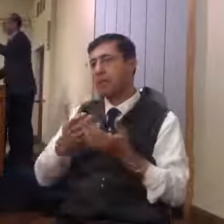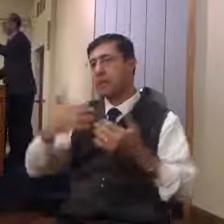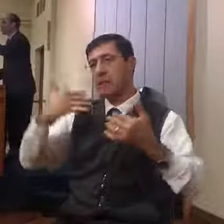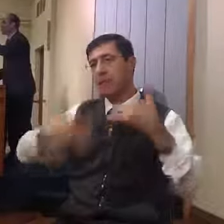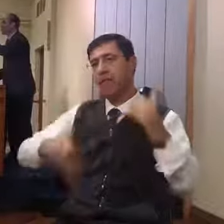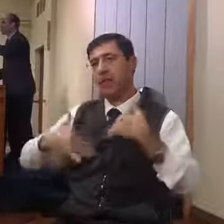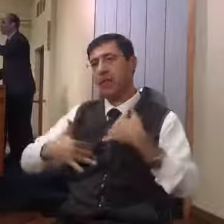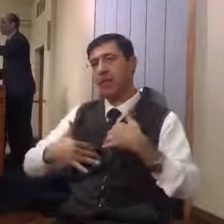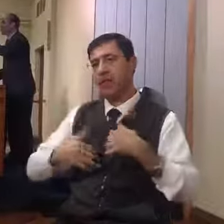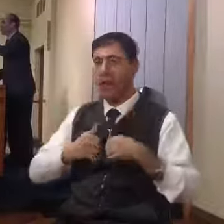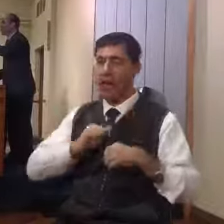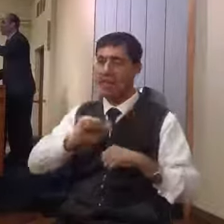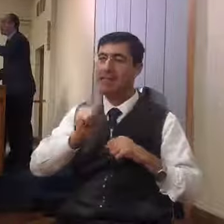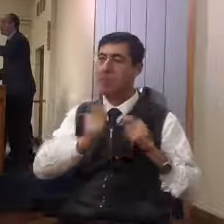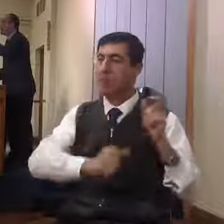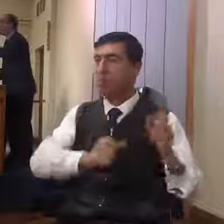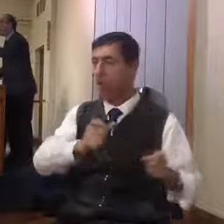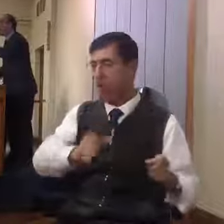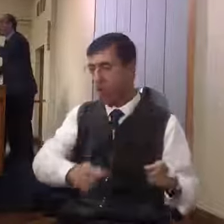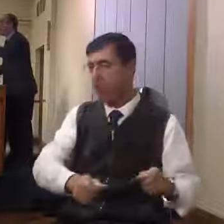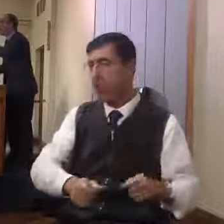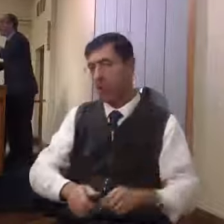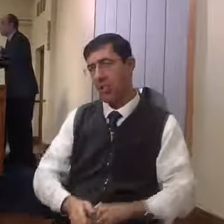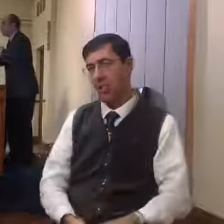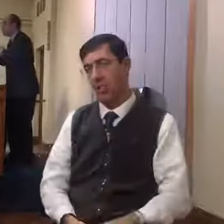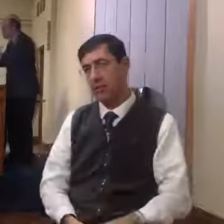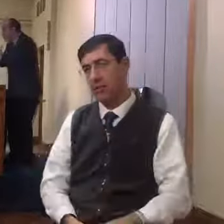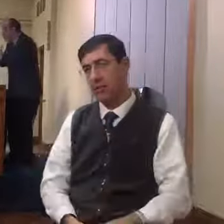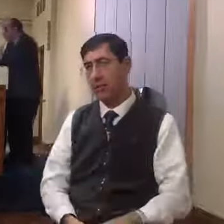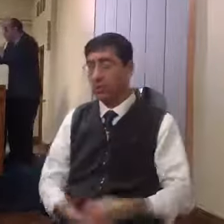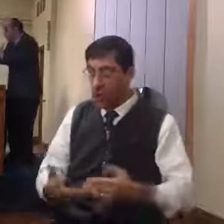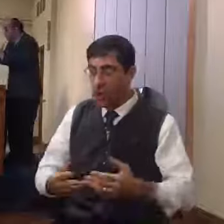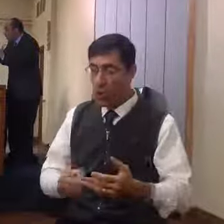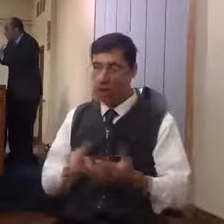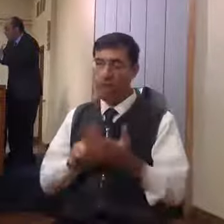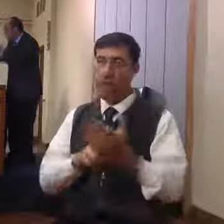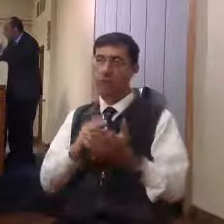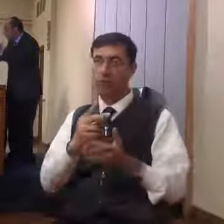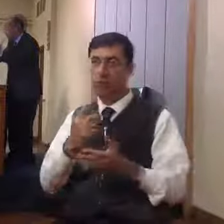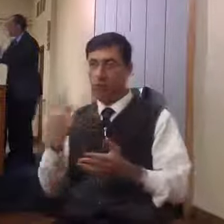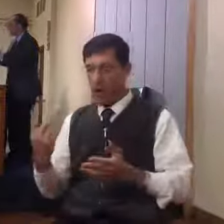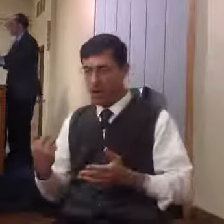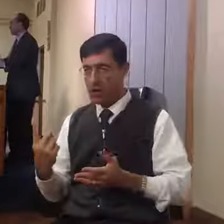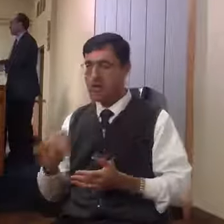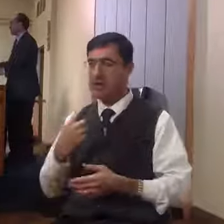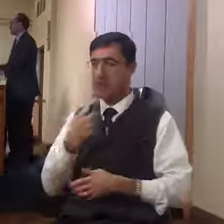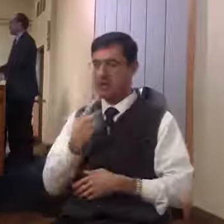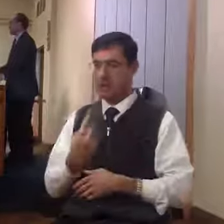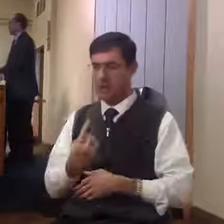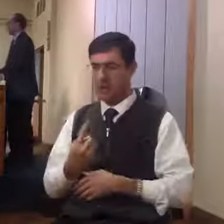in Luke chapter 2, verse 51, Christ was obedient to his earthly parents.